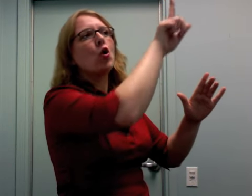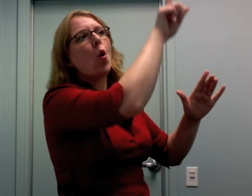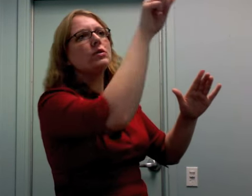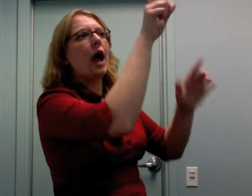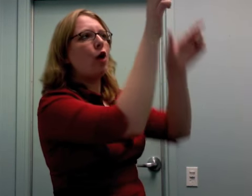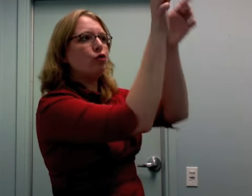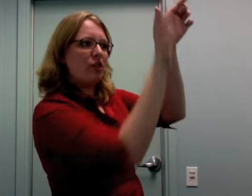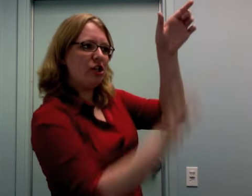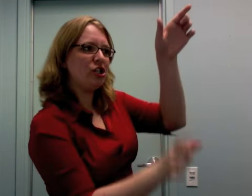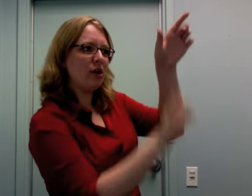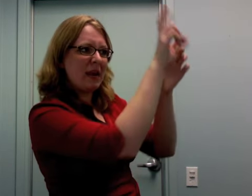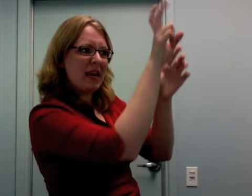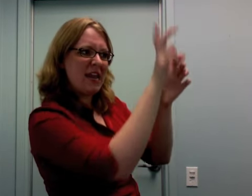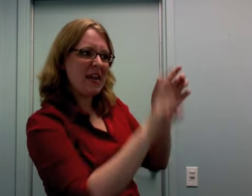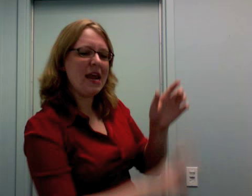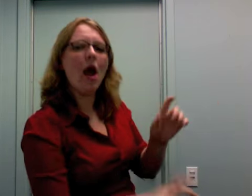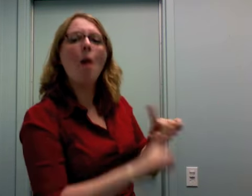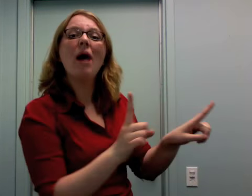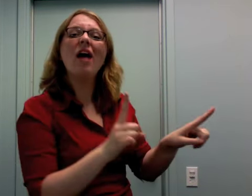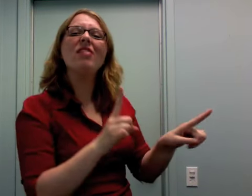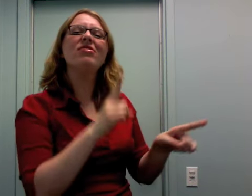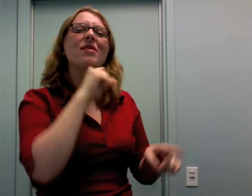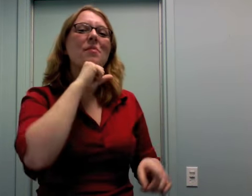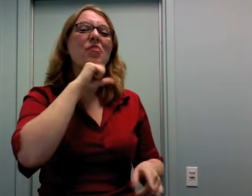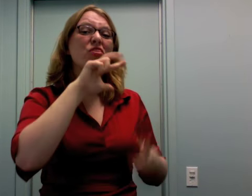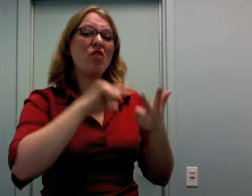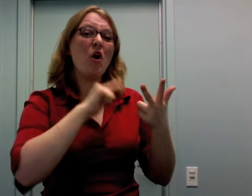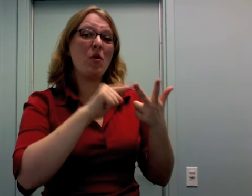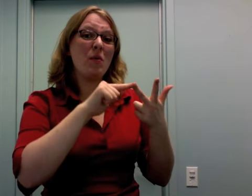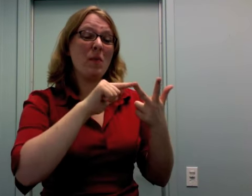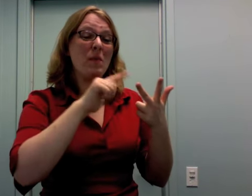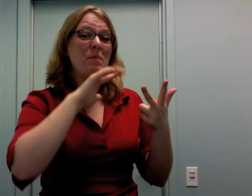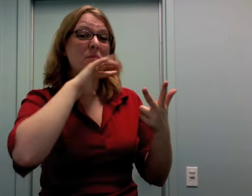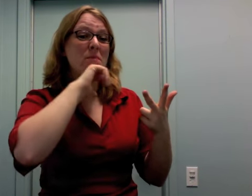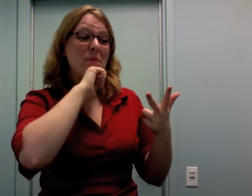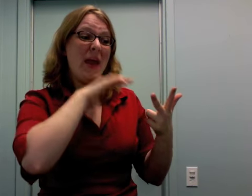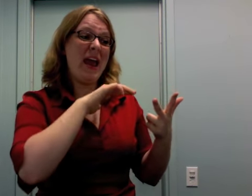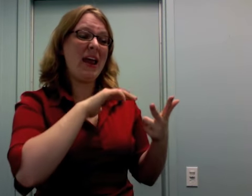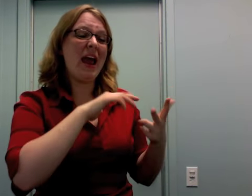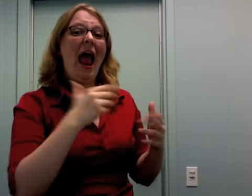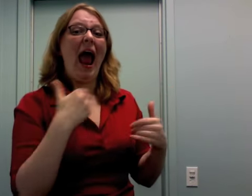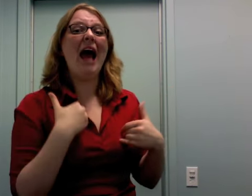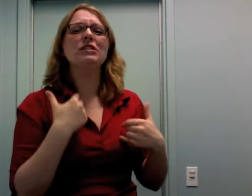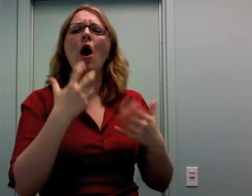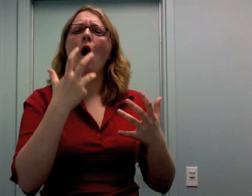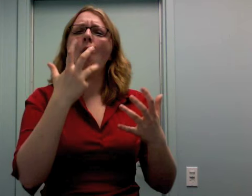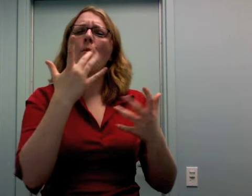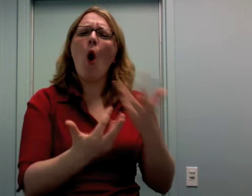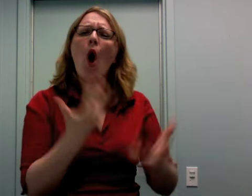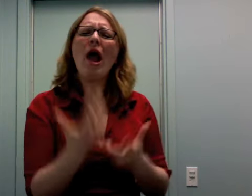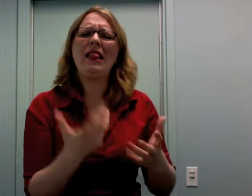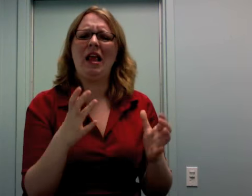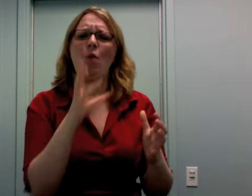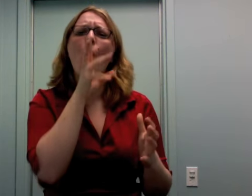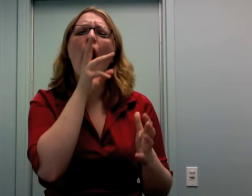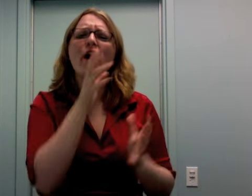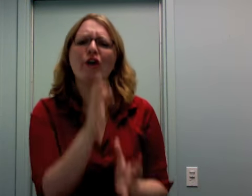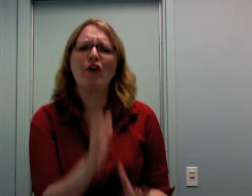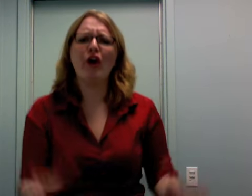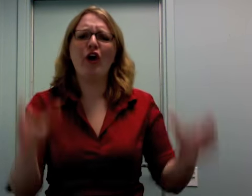for him with a boiling pot of water. The wolf falls in, he covers it up, and eats that wolf. And